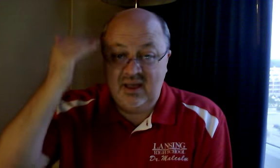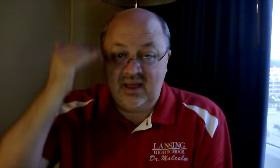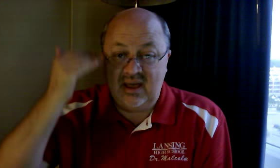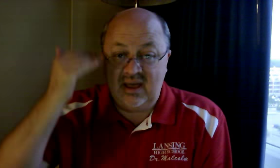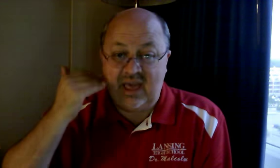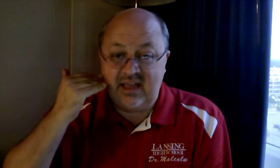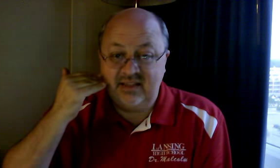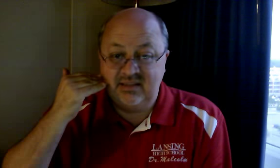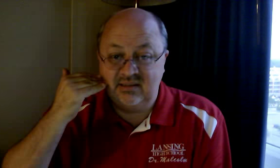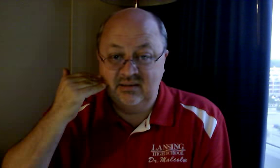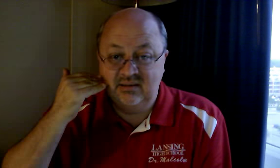Heads.